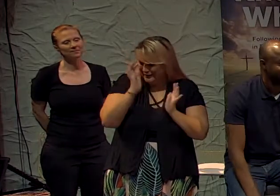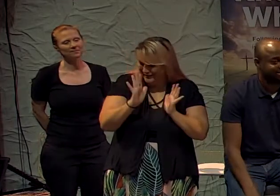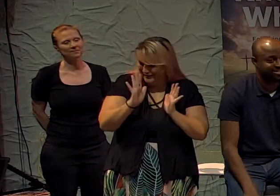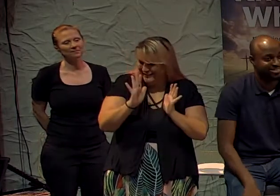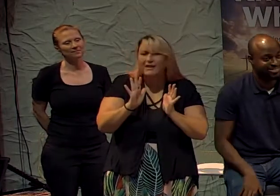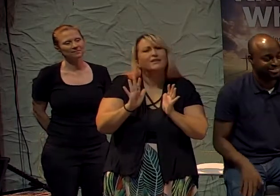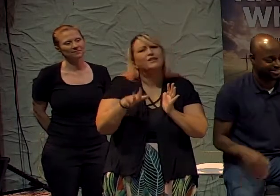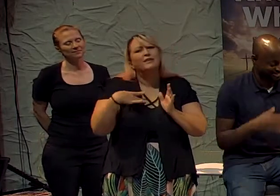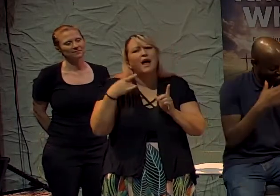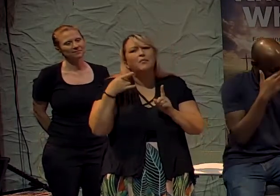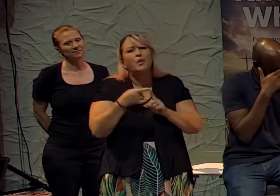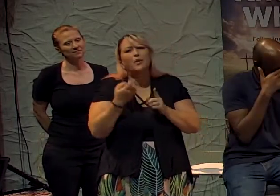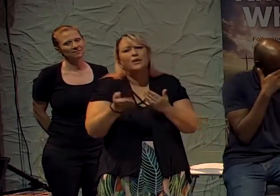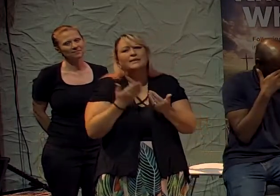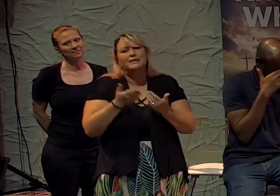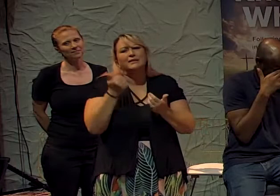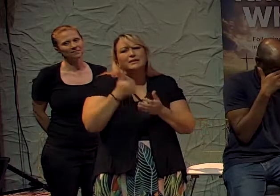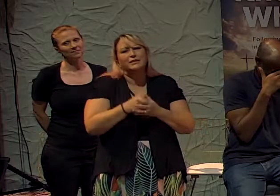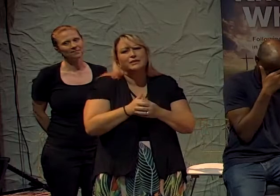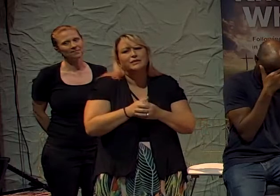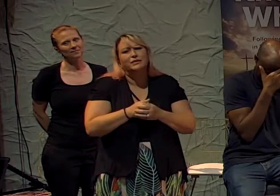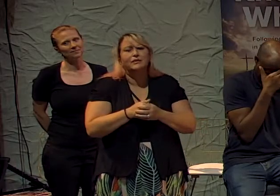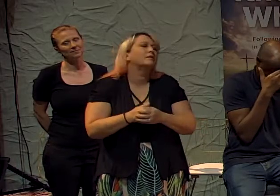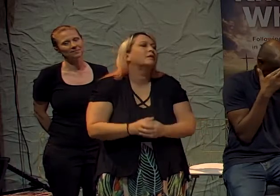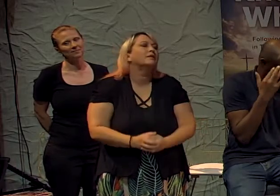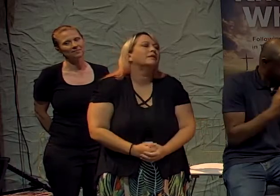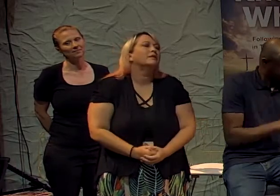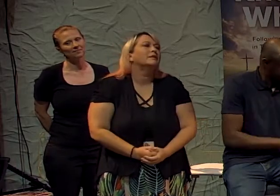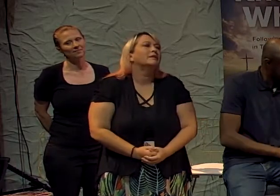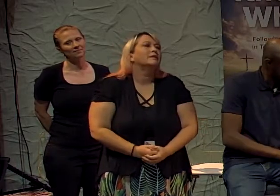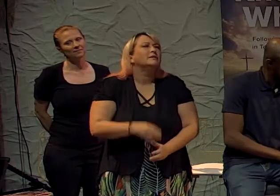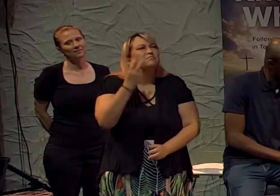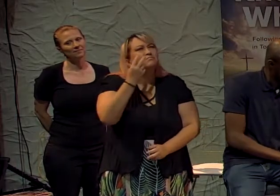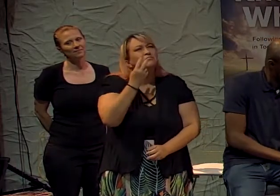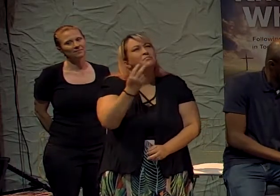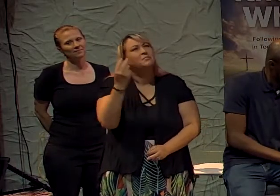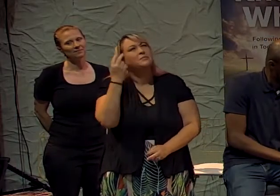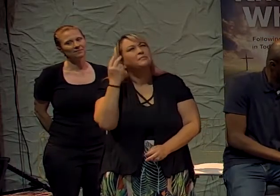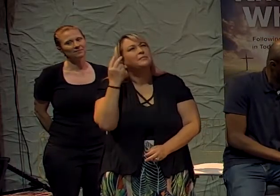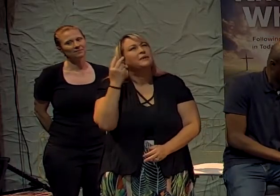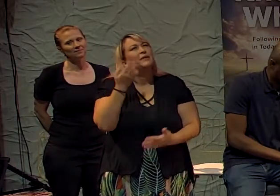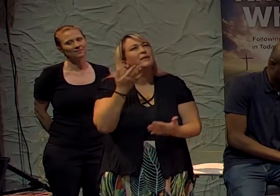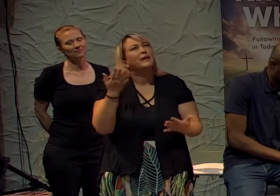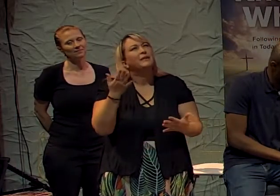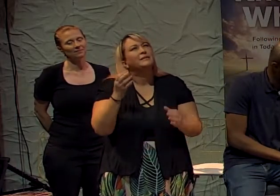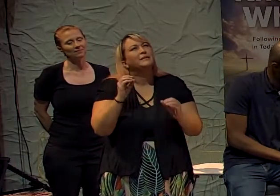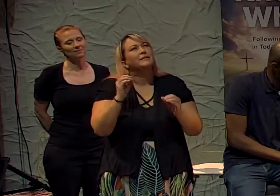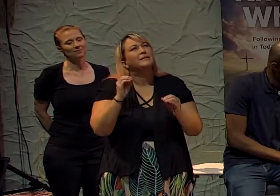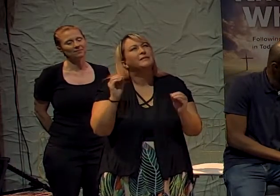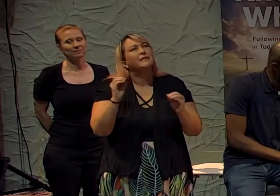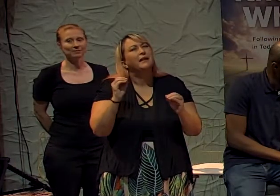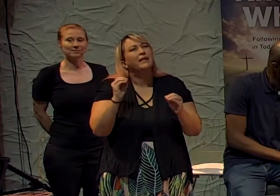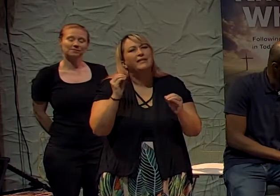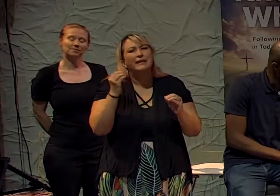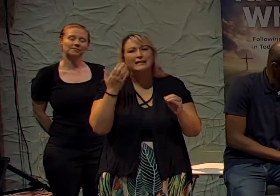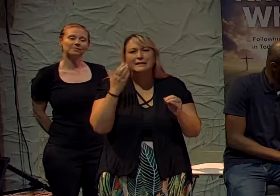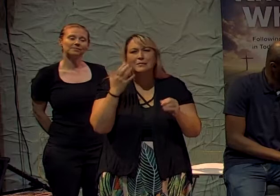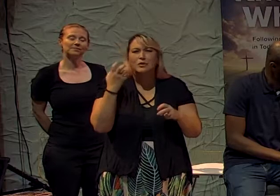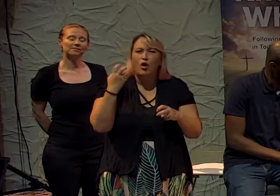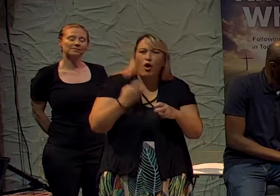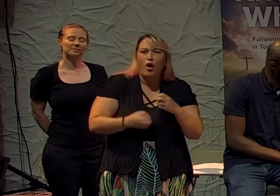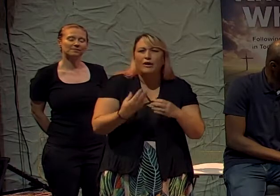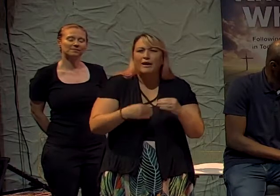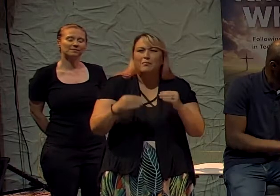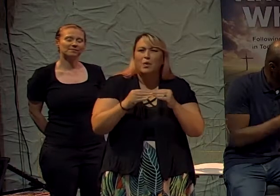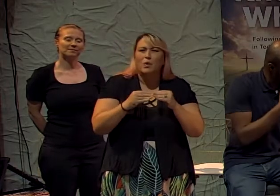gotten to that point where it's easier. And I was even thinking, looking back over things, nothing looks that hard anymore. You